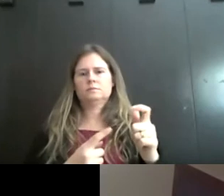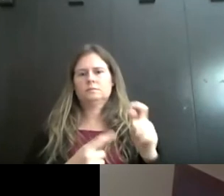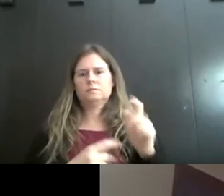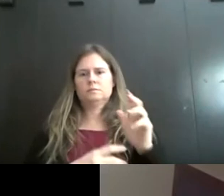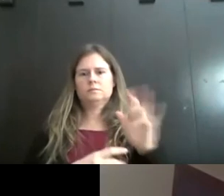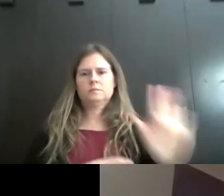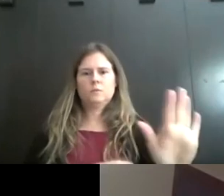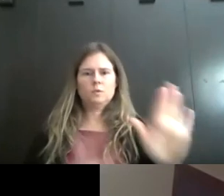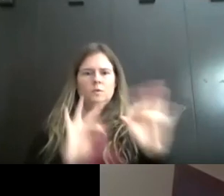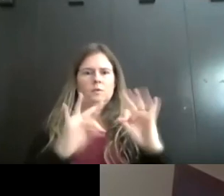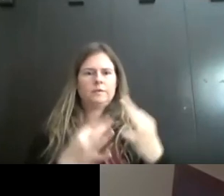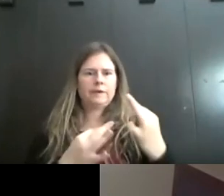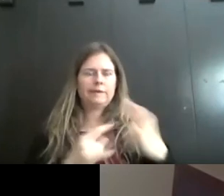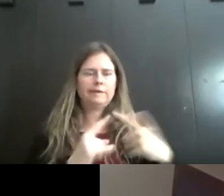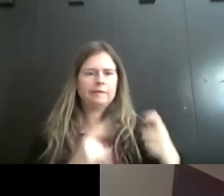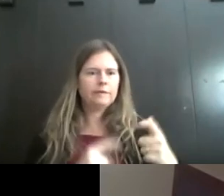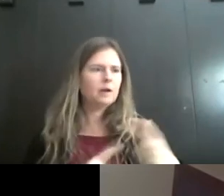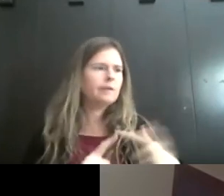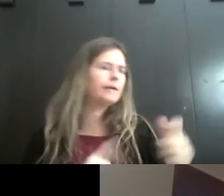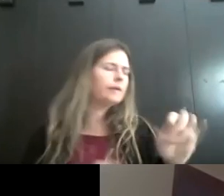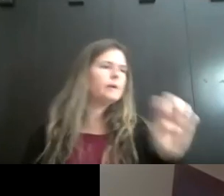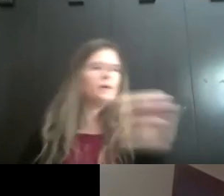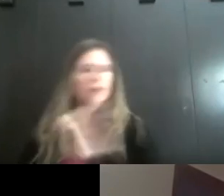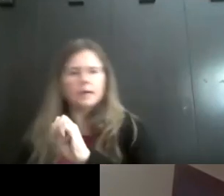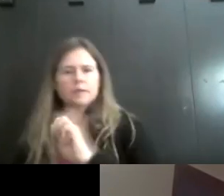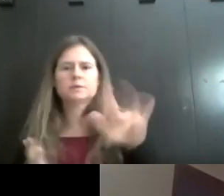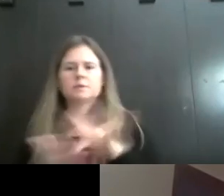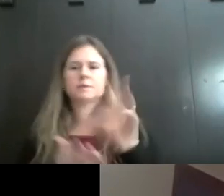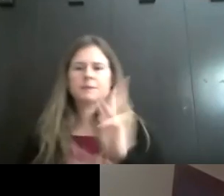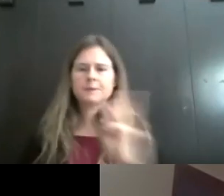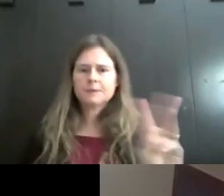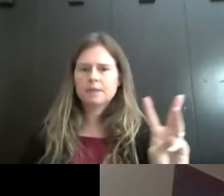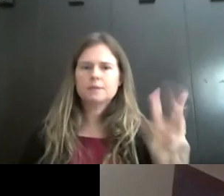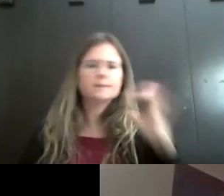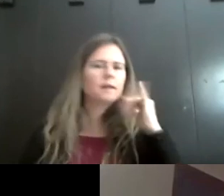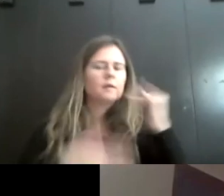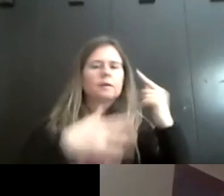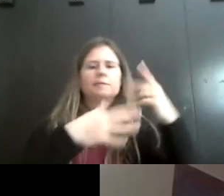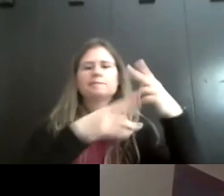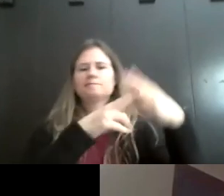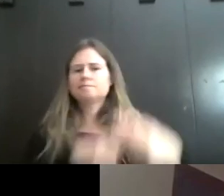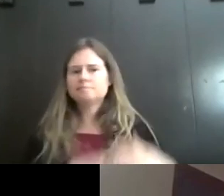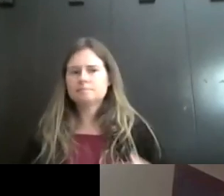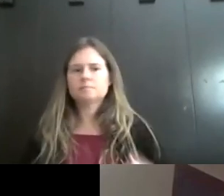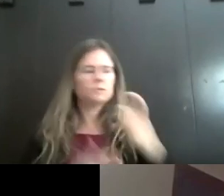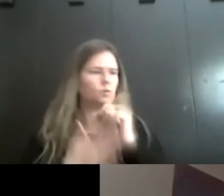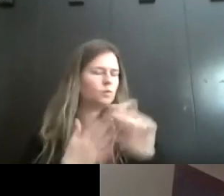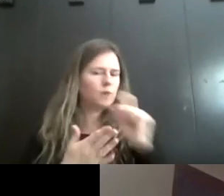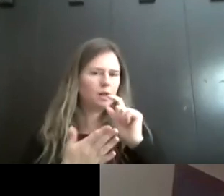family is from, back east or in the Midwest, or if you see any California tribes, you go, you know, I want to write letters of